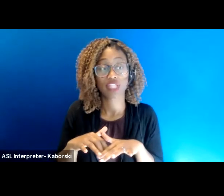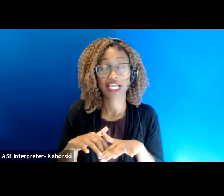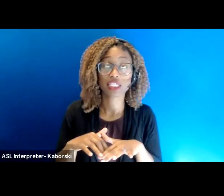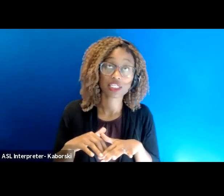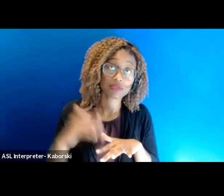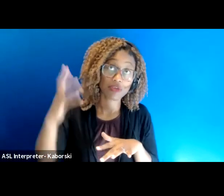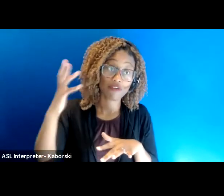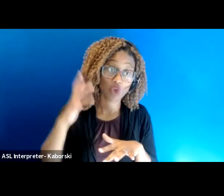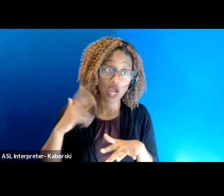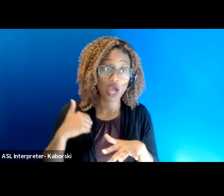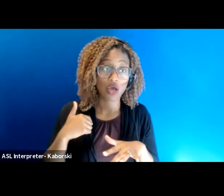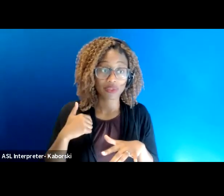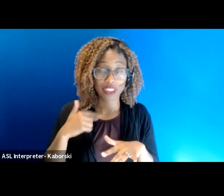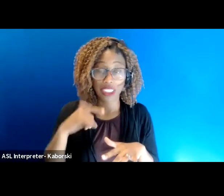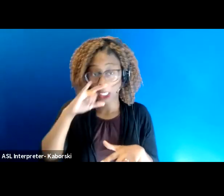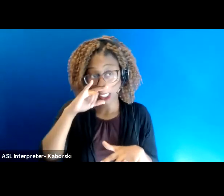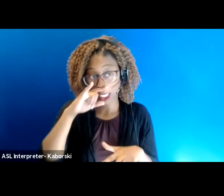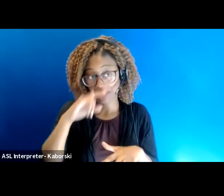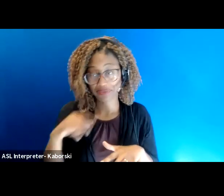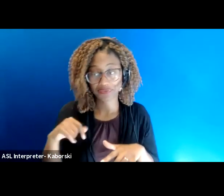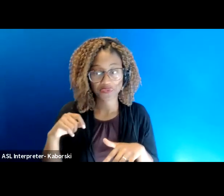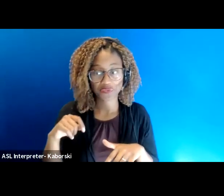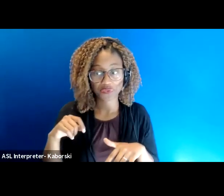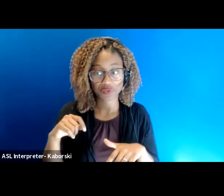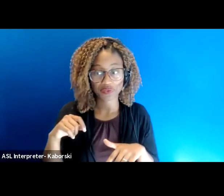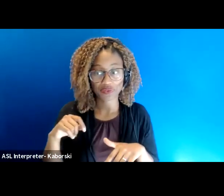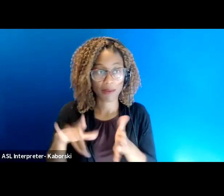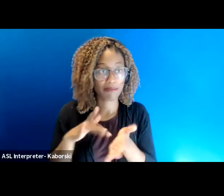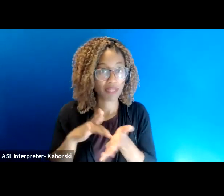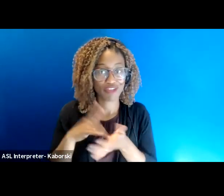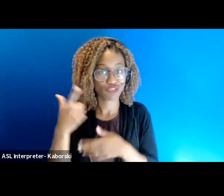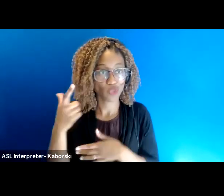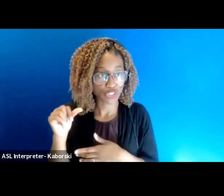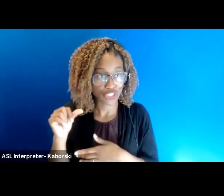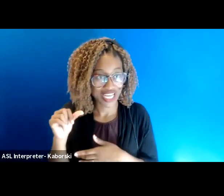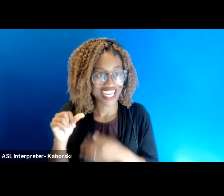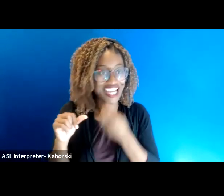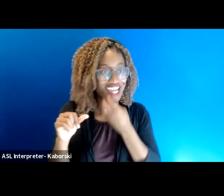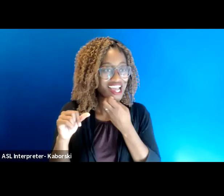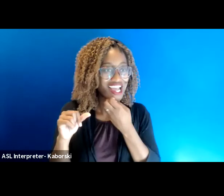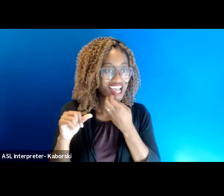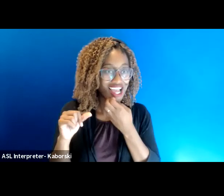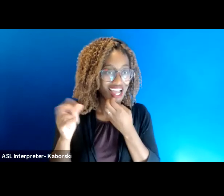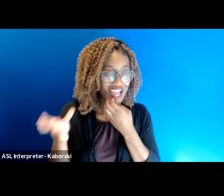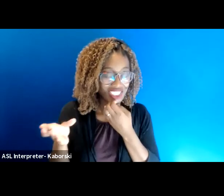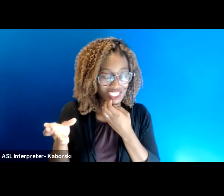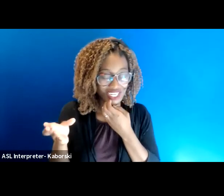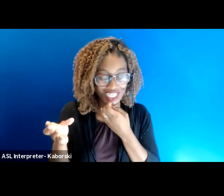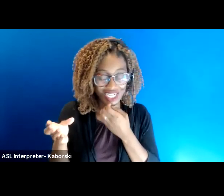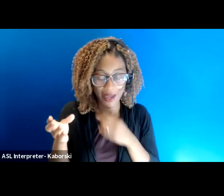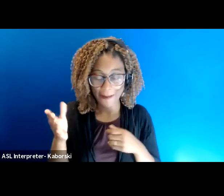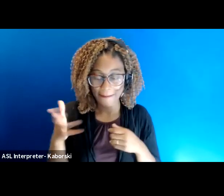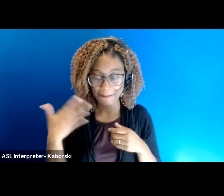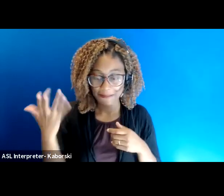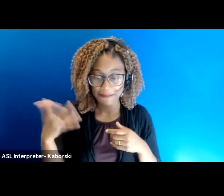a kid in middle Georgia, and I was at a